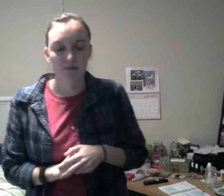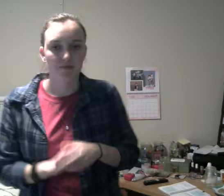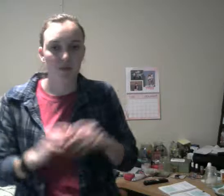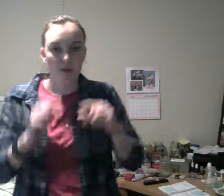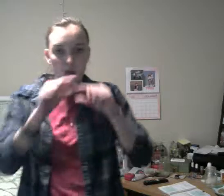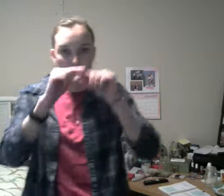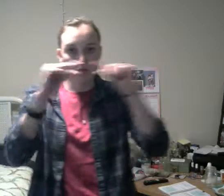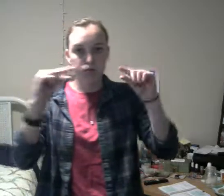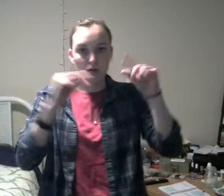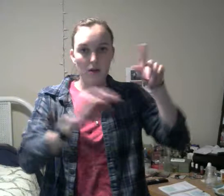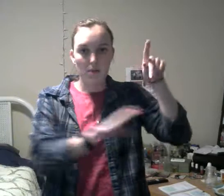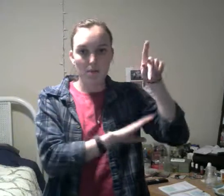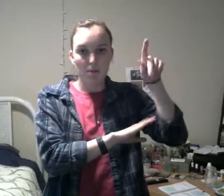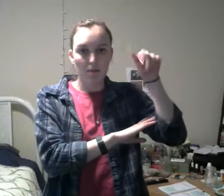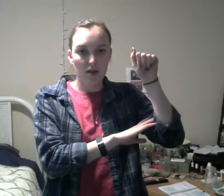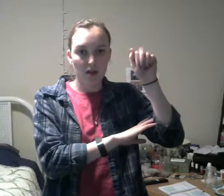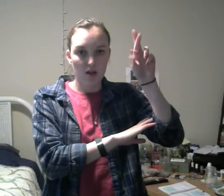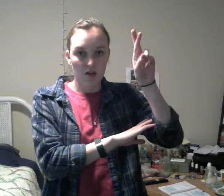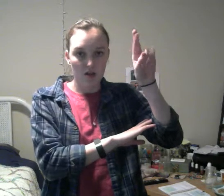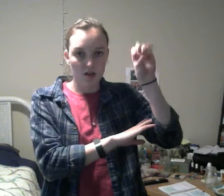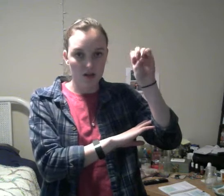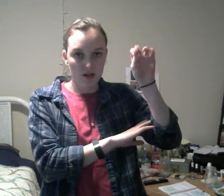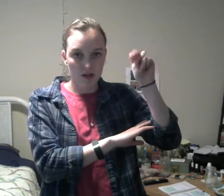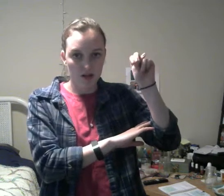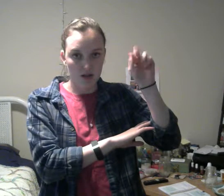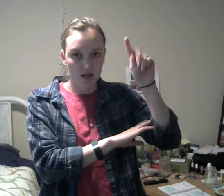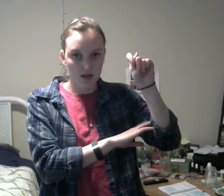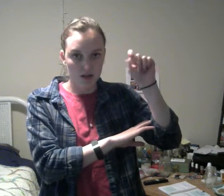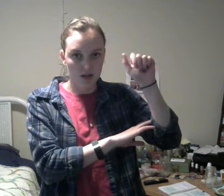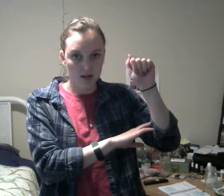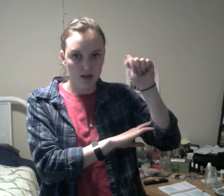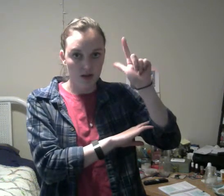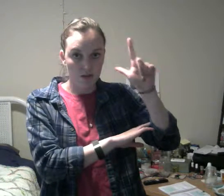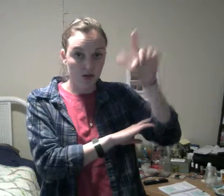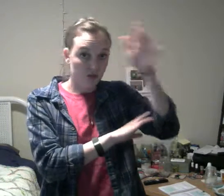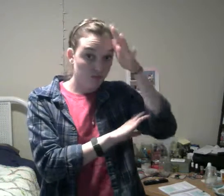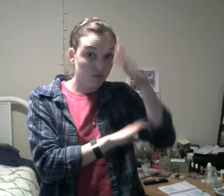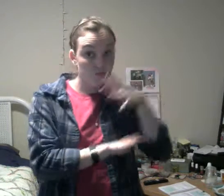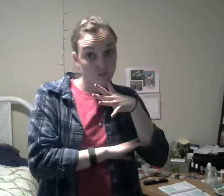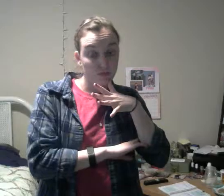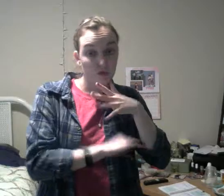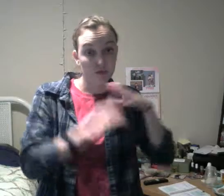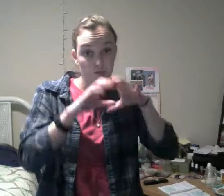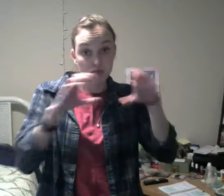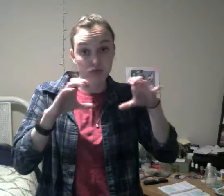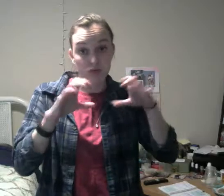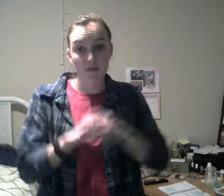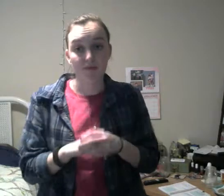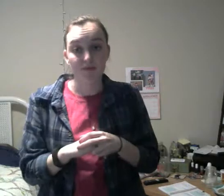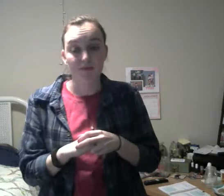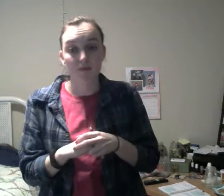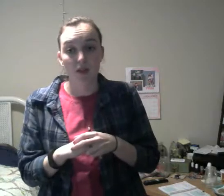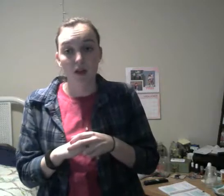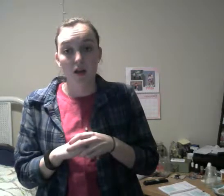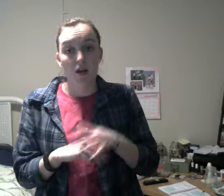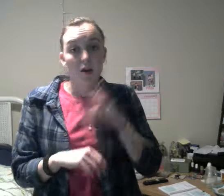P generation. In this one, he crossed purple flowers that are homozygous or true breeding for that with those that are white. And